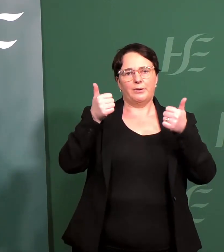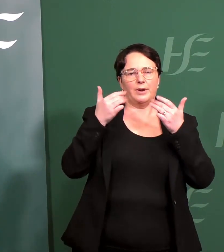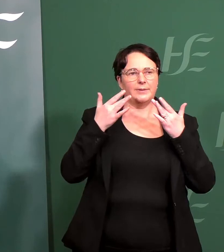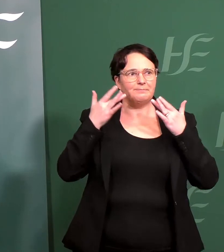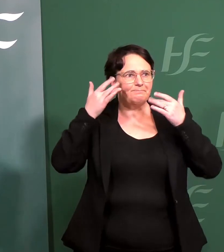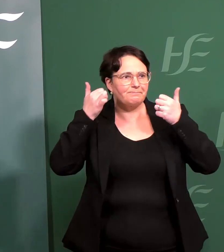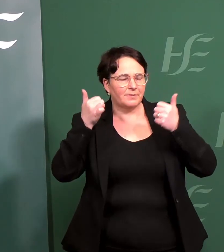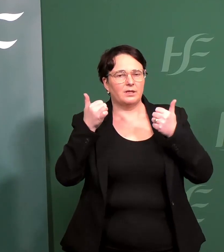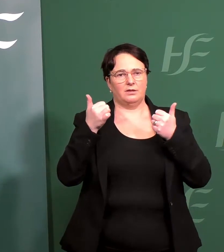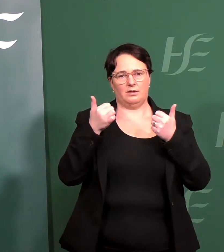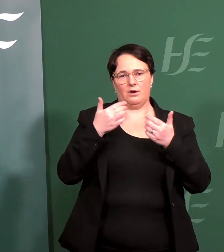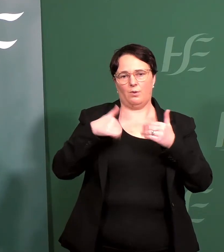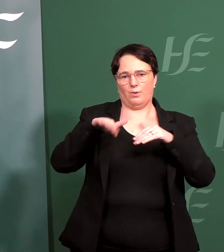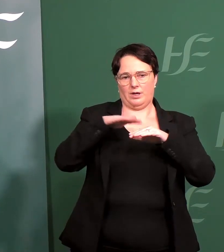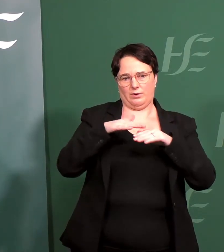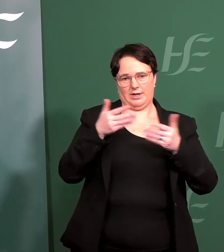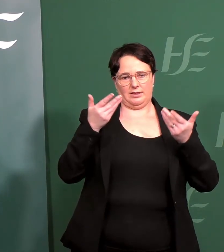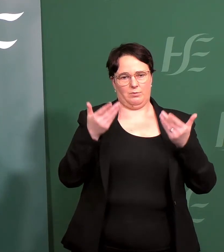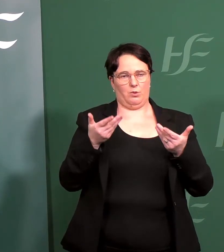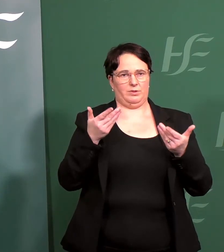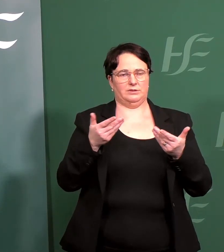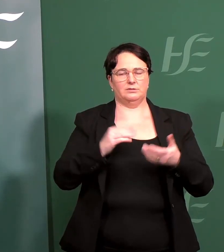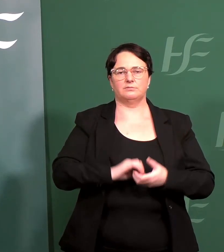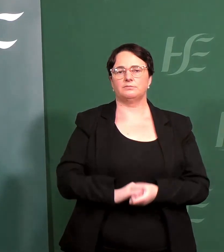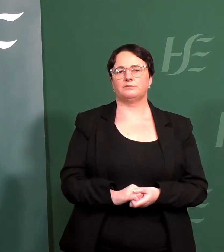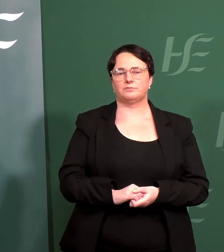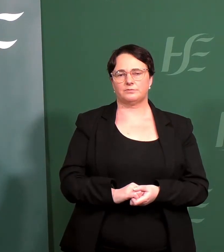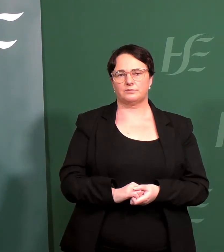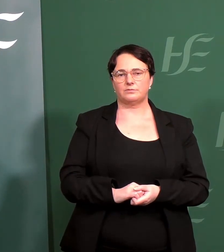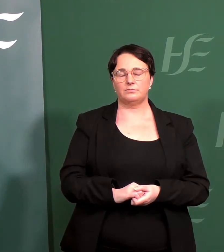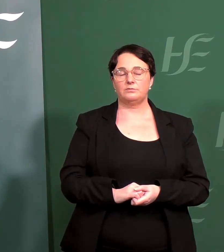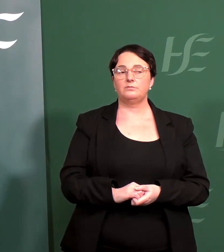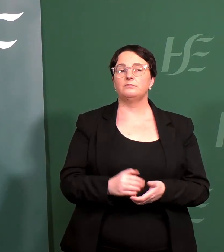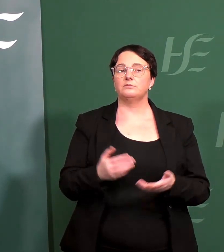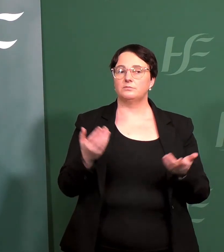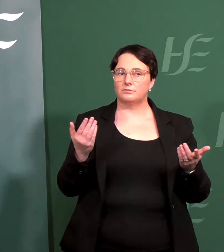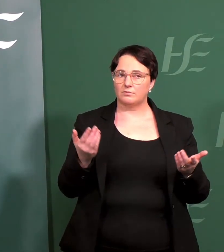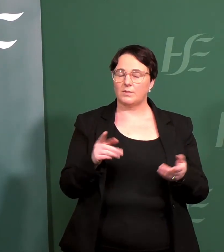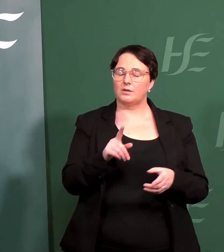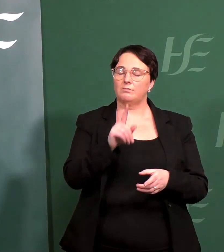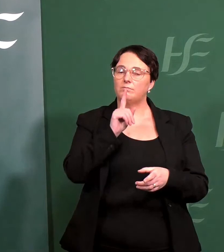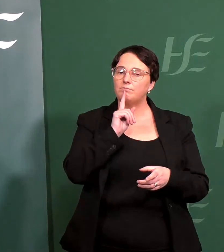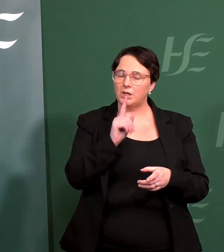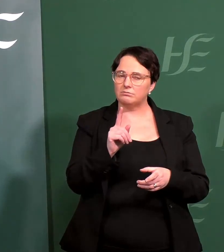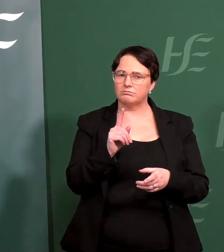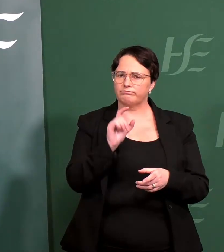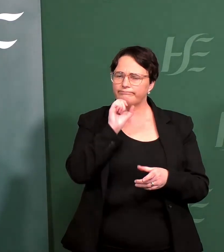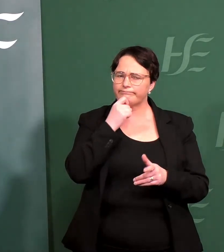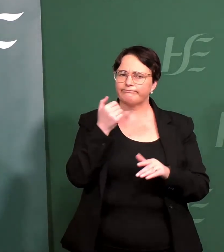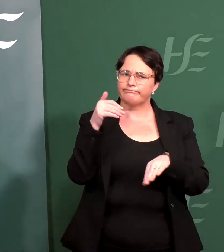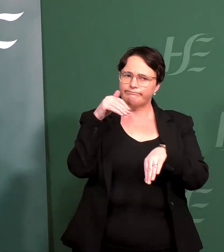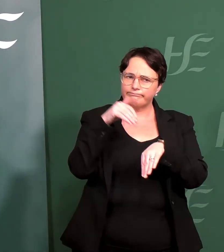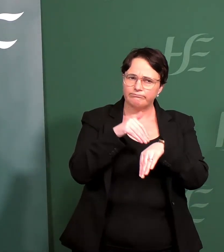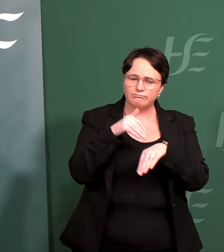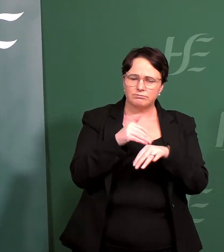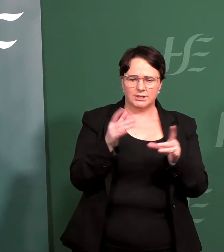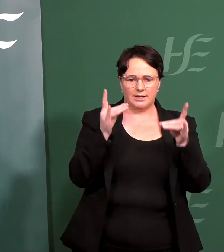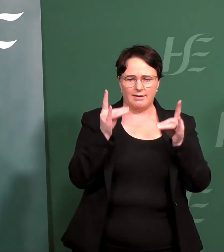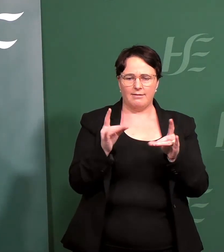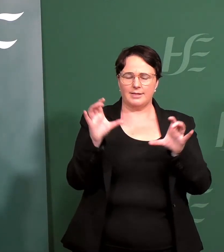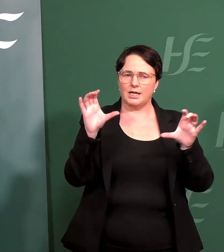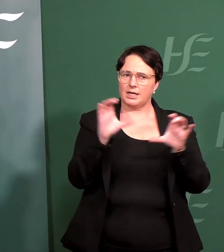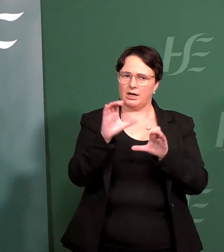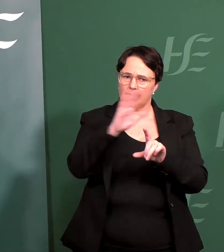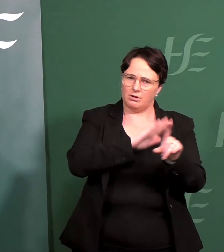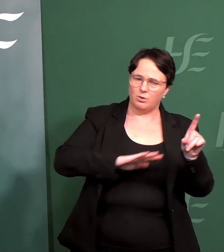now right at this time. But it has impacted very significantly on healthcare all